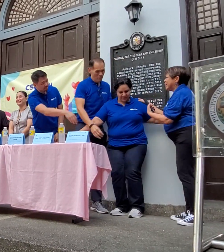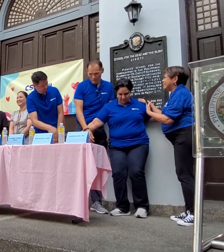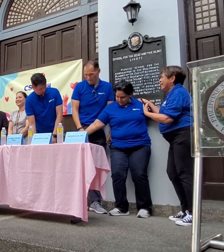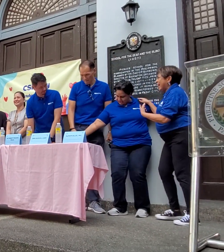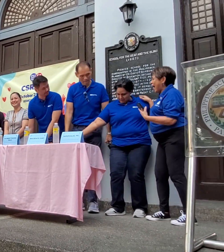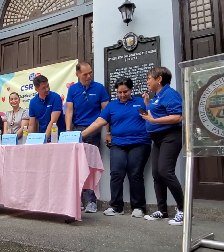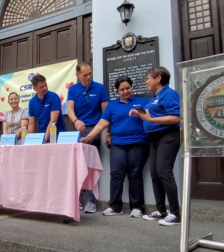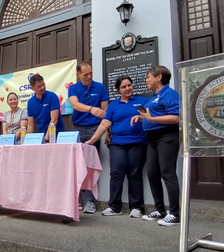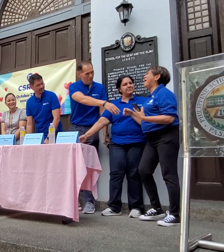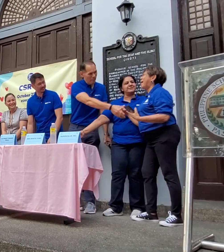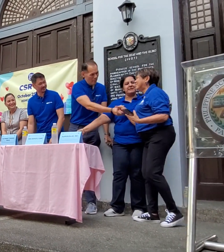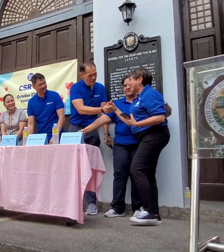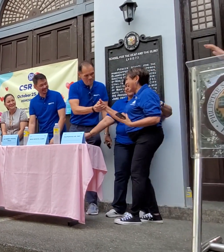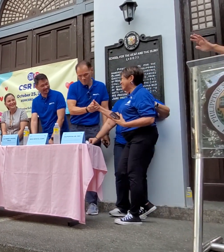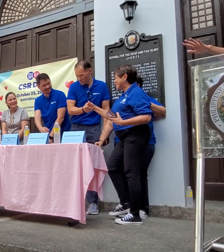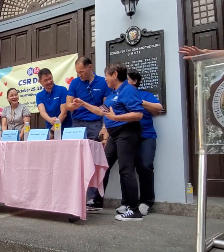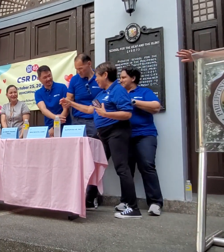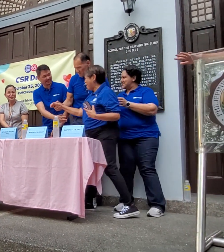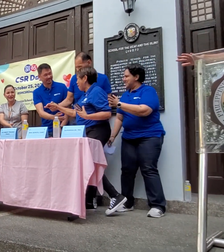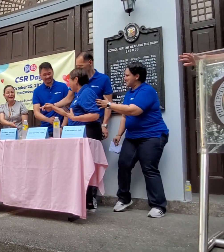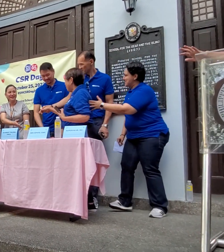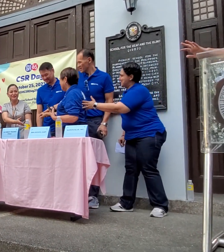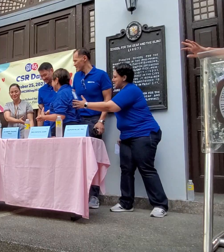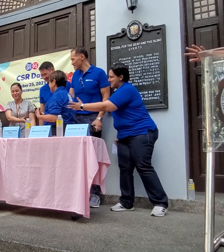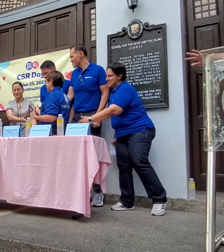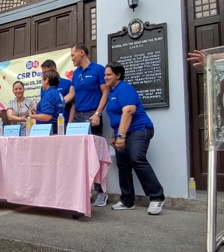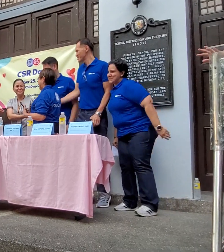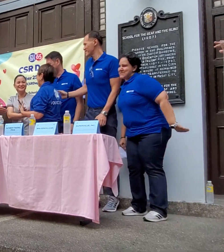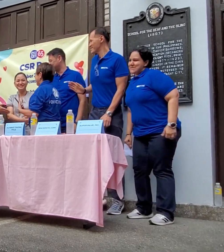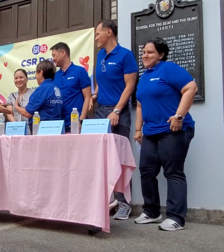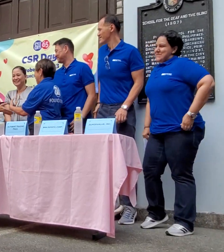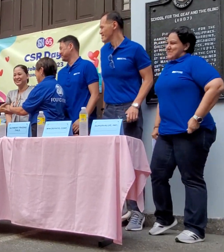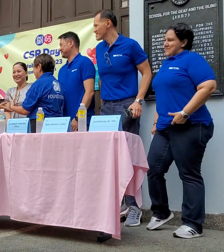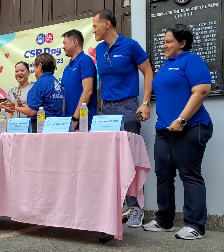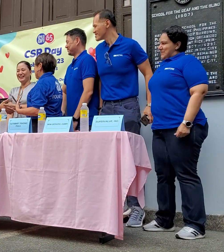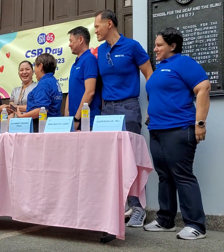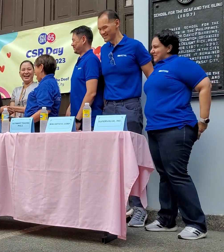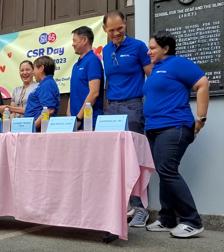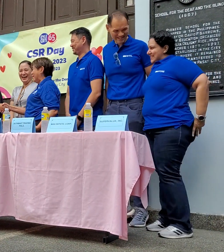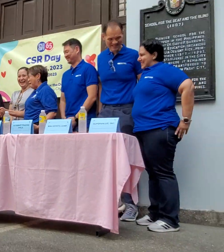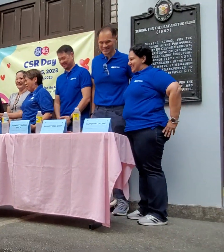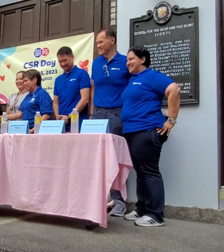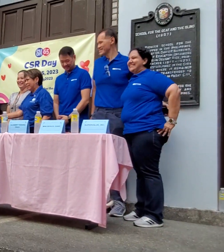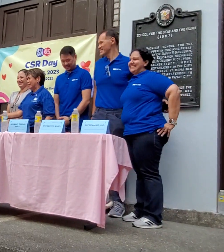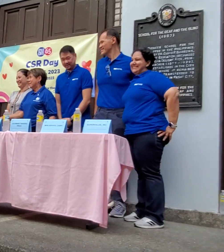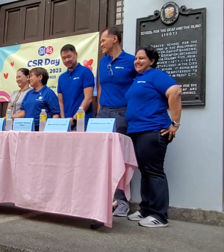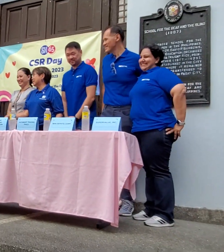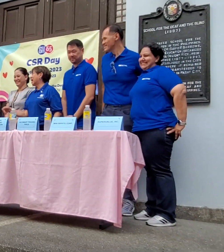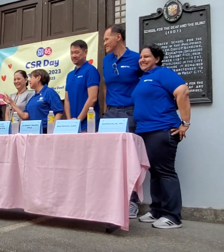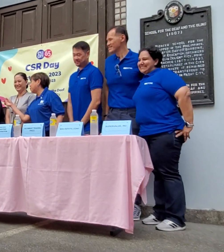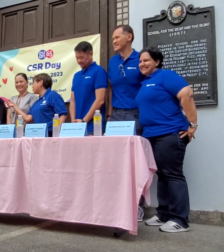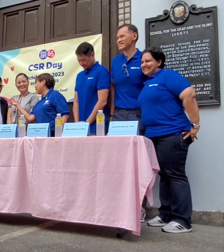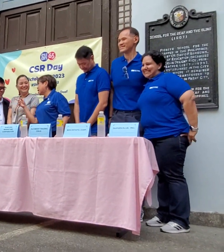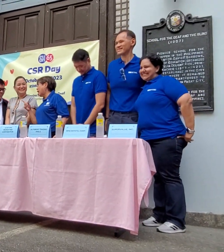Ayan. So dear leaders, please take a look at the camera to capture this moment together with the deputy officials and Philippine School of